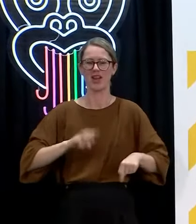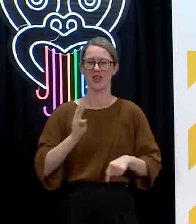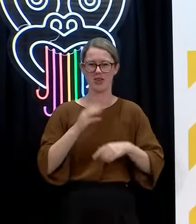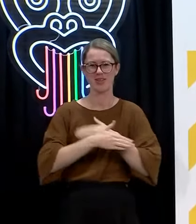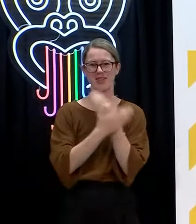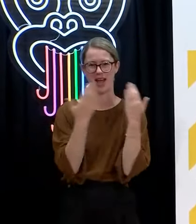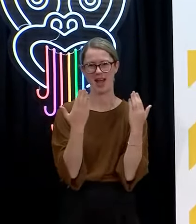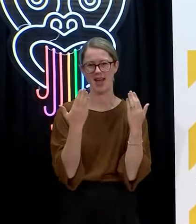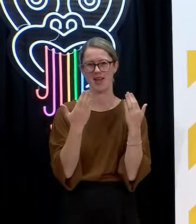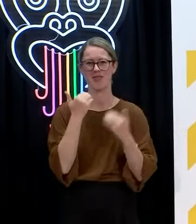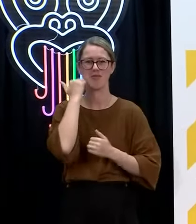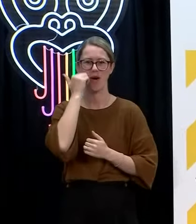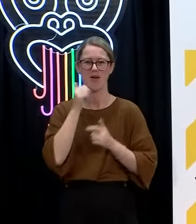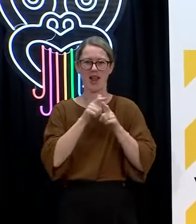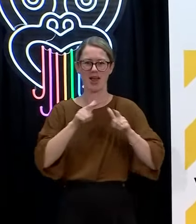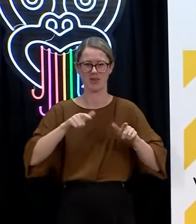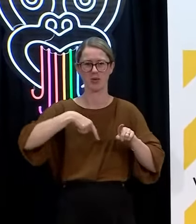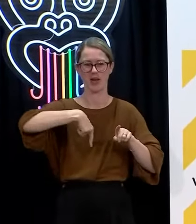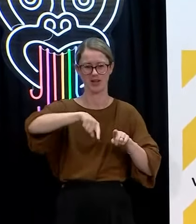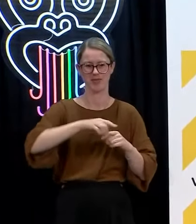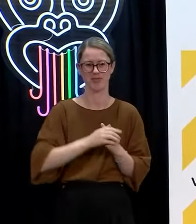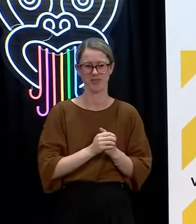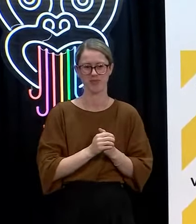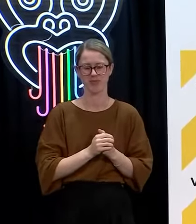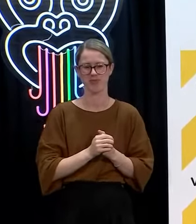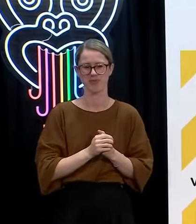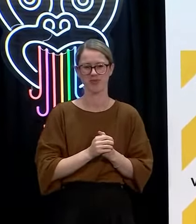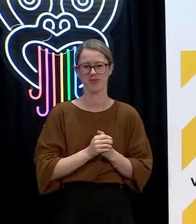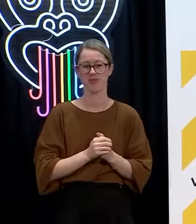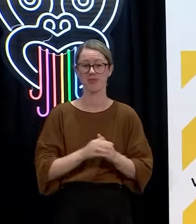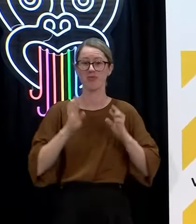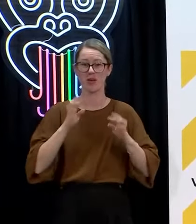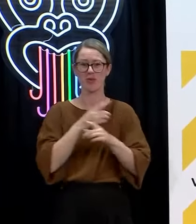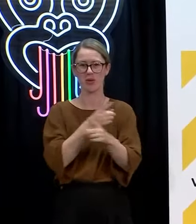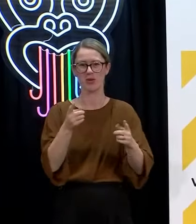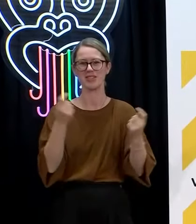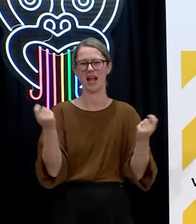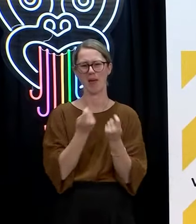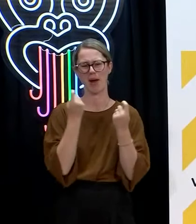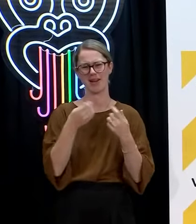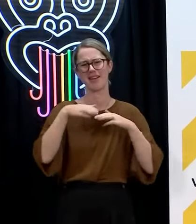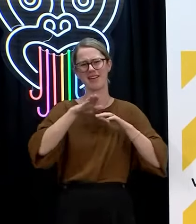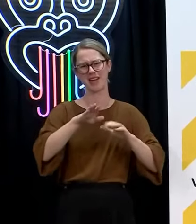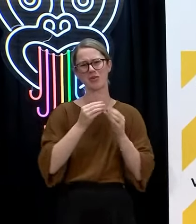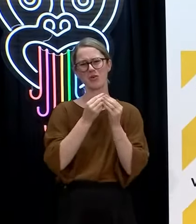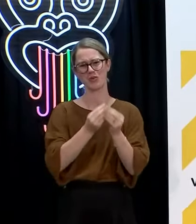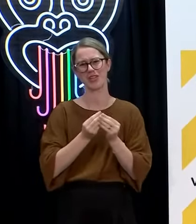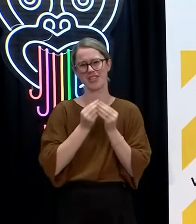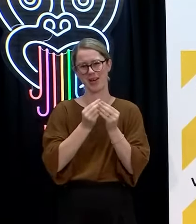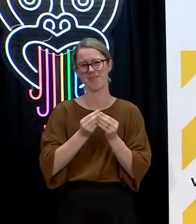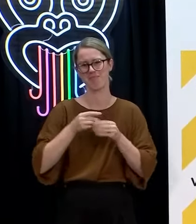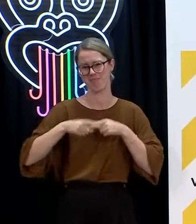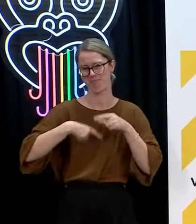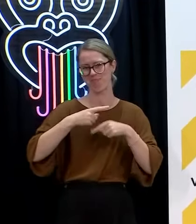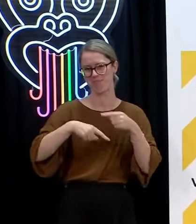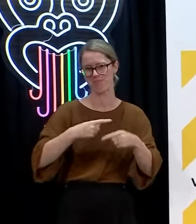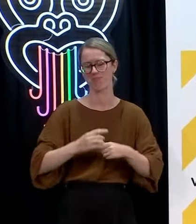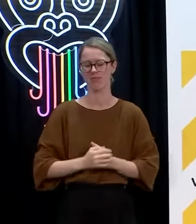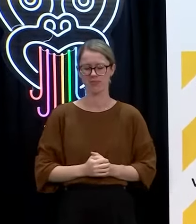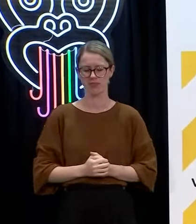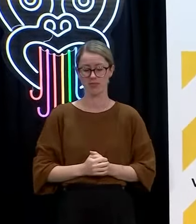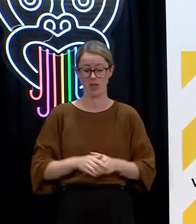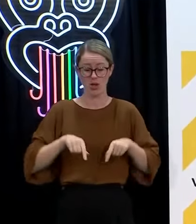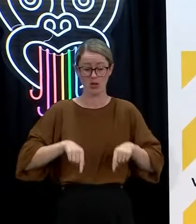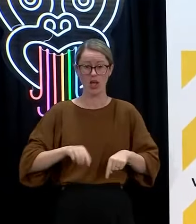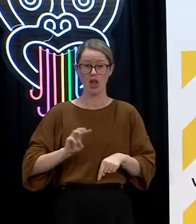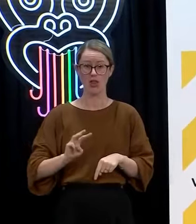Māori, ko te manako kei te whakanui tonu koutou I te reo rangatira. So today we're in